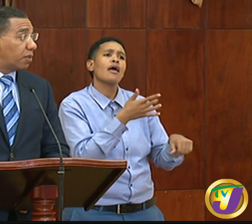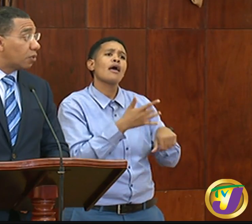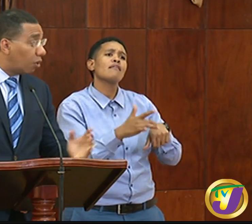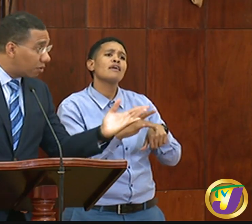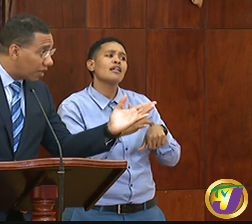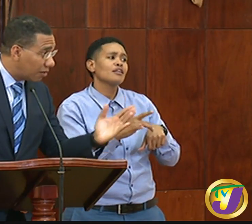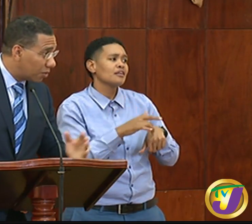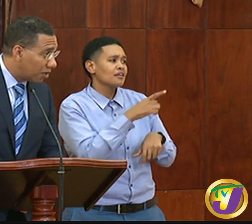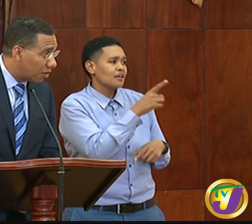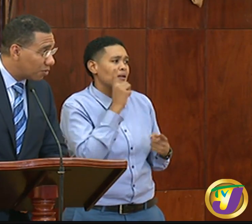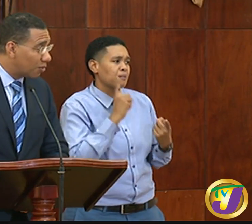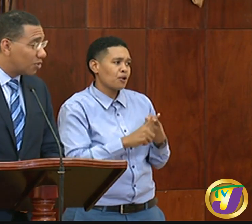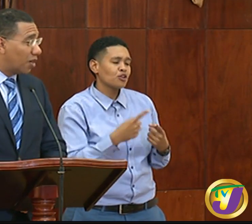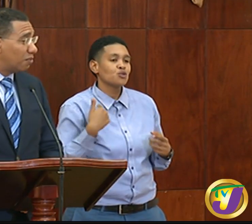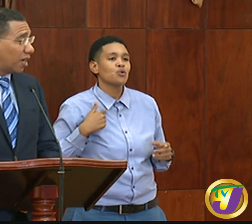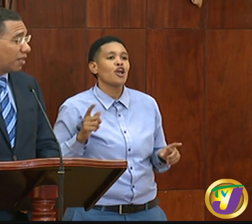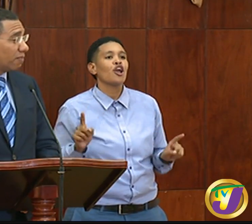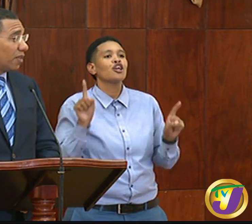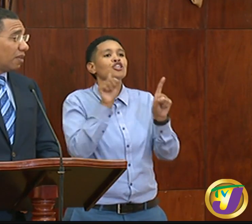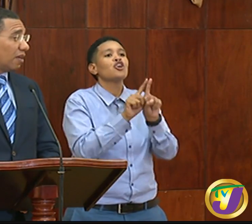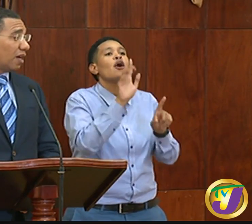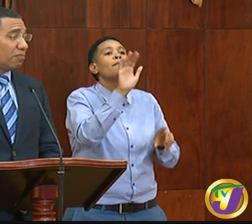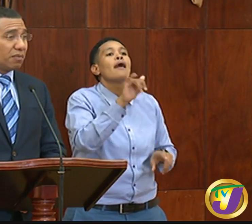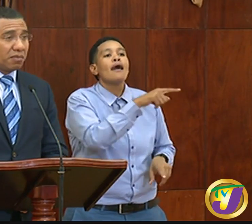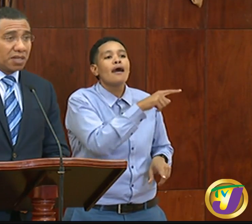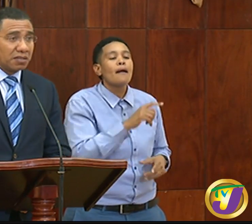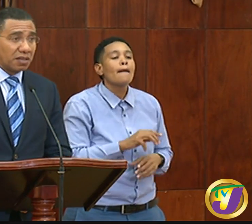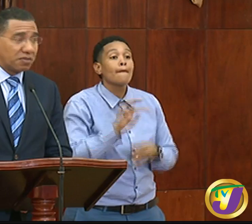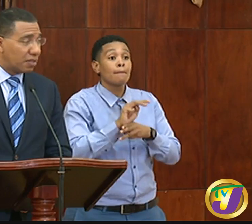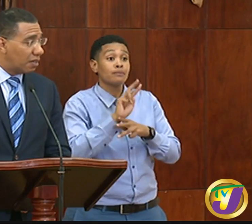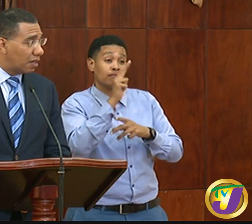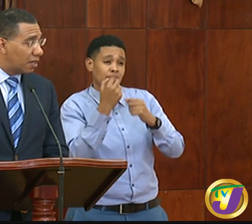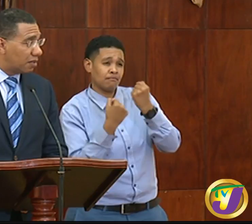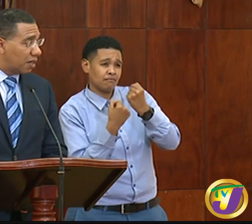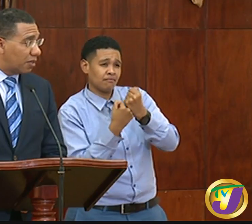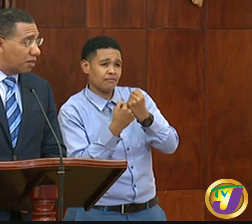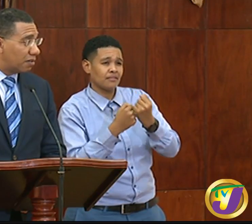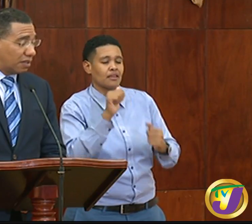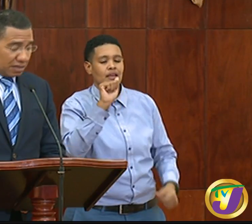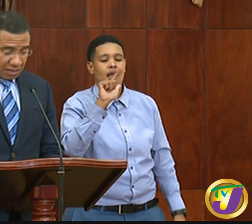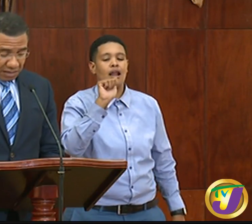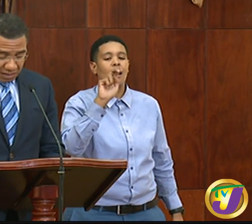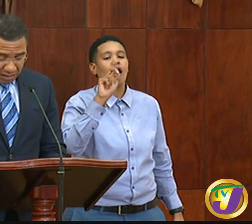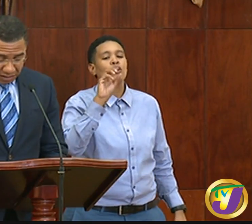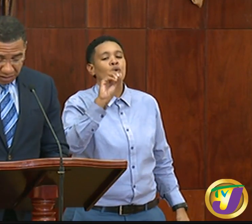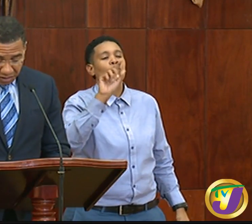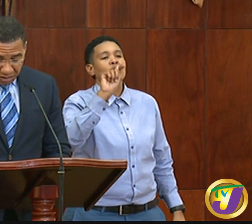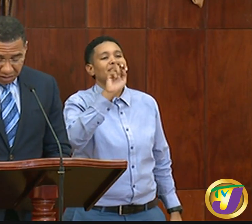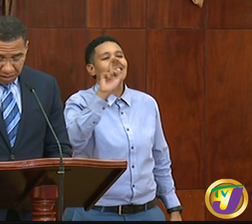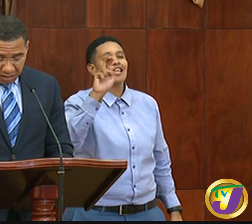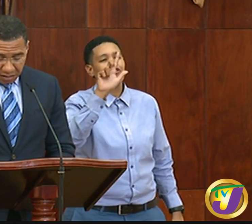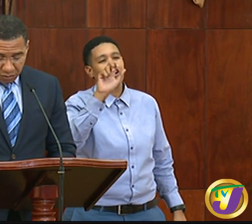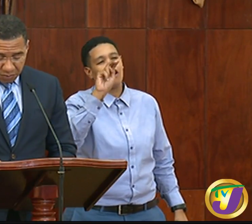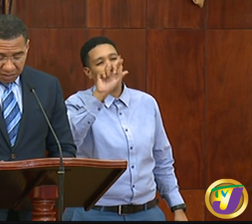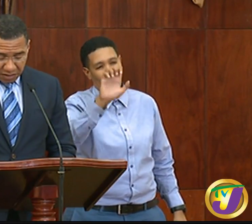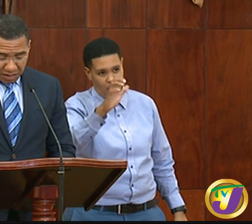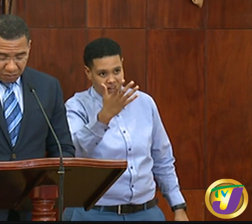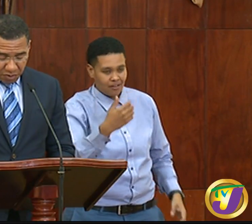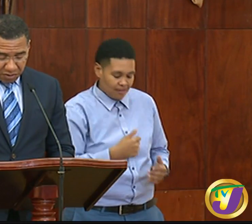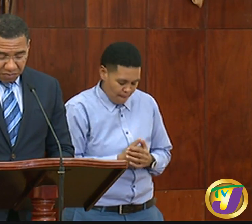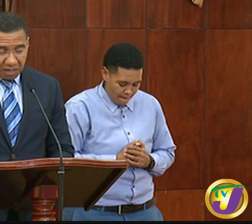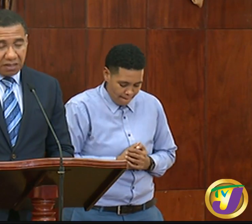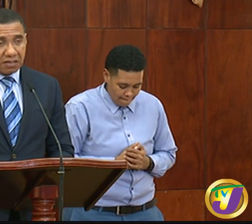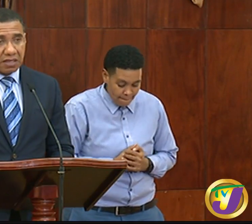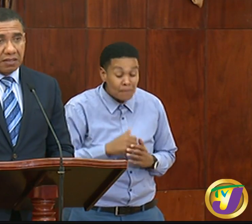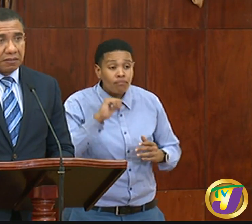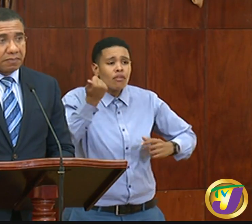the appointments. Oh, and we are also joined by Minister of State Alanda Terrelong. The other announcement I